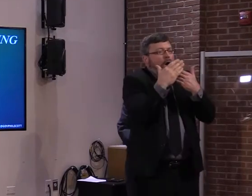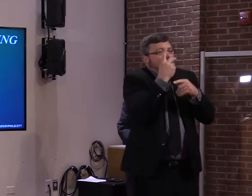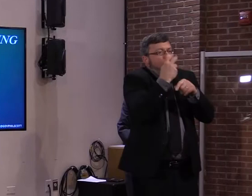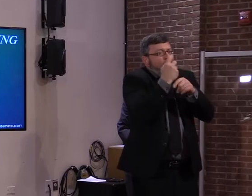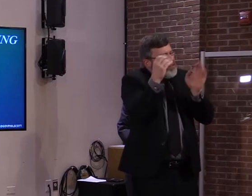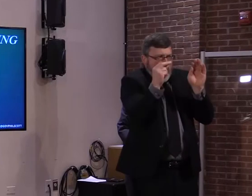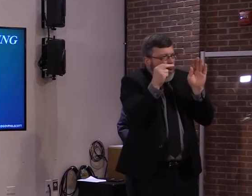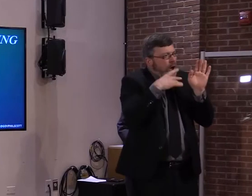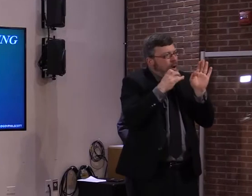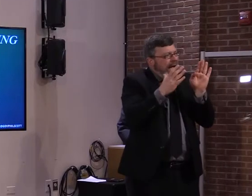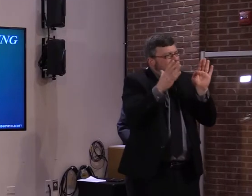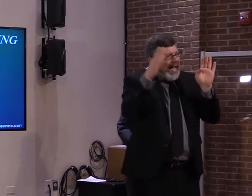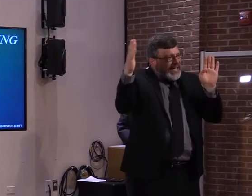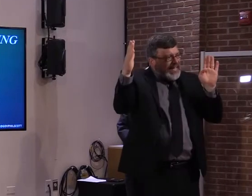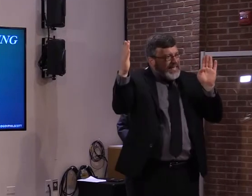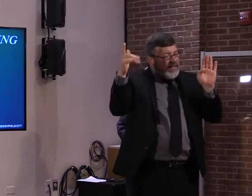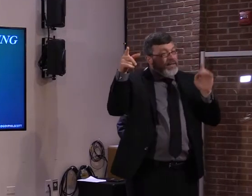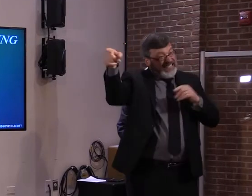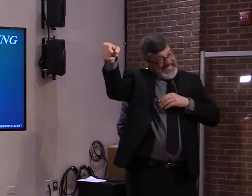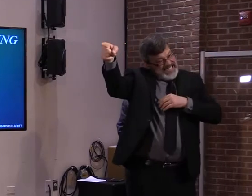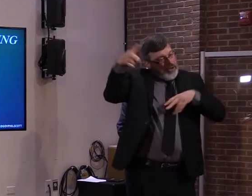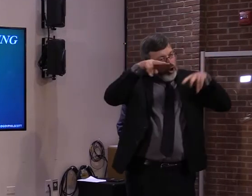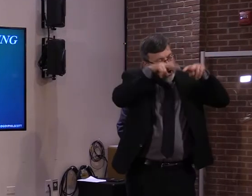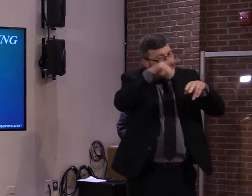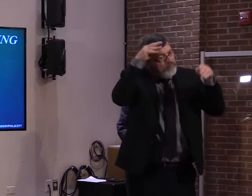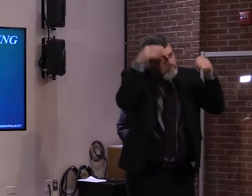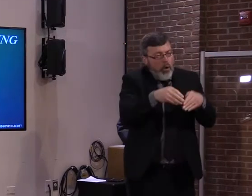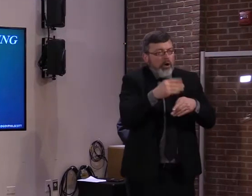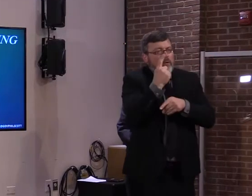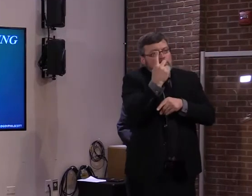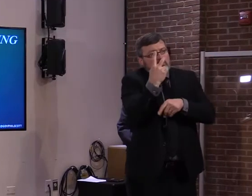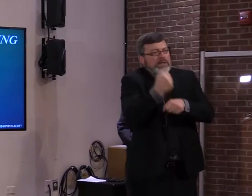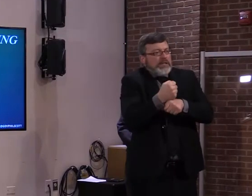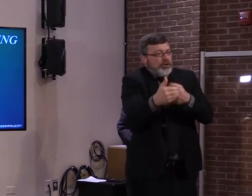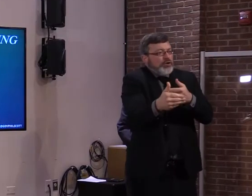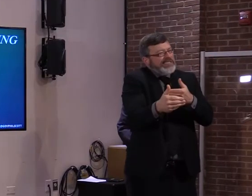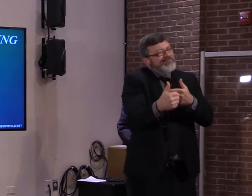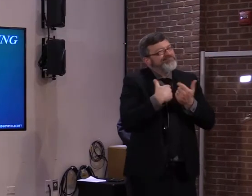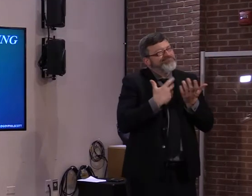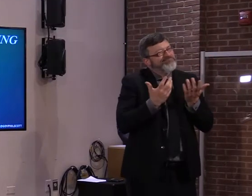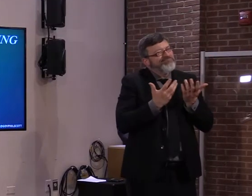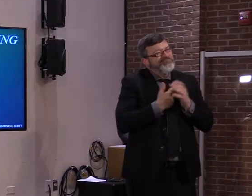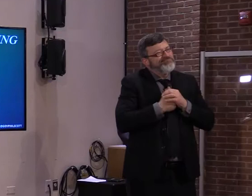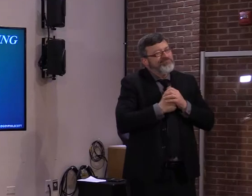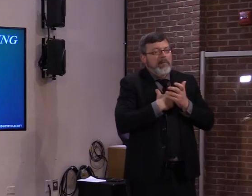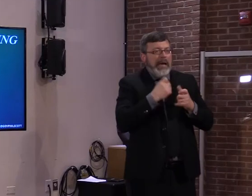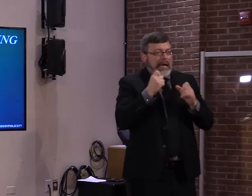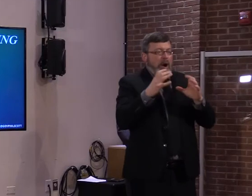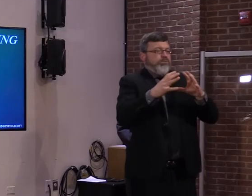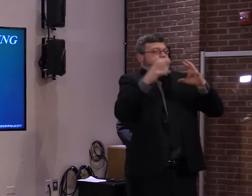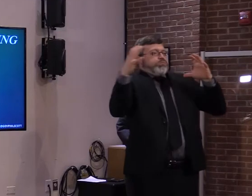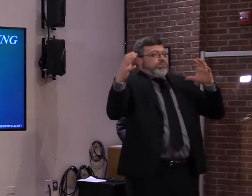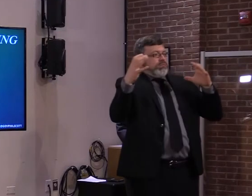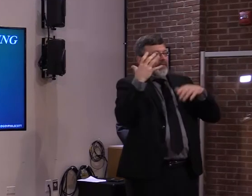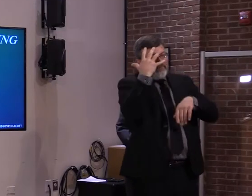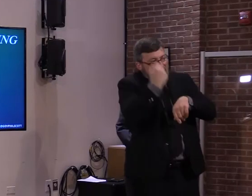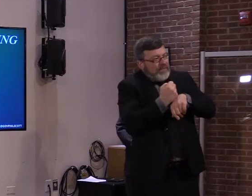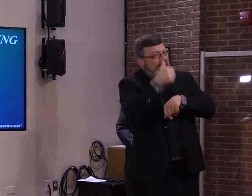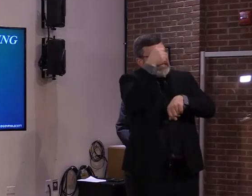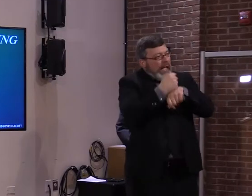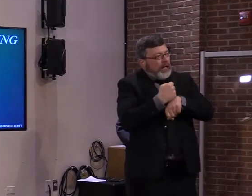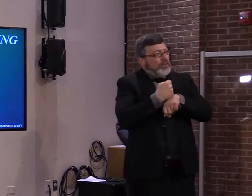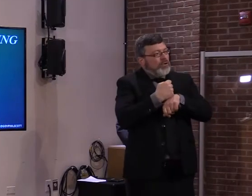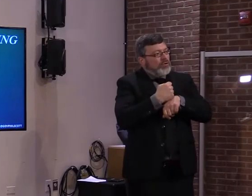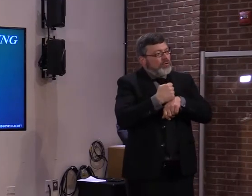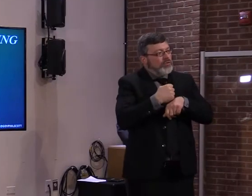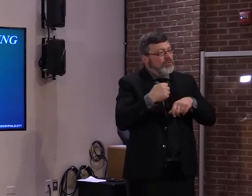we won't see, I don't believe, any substantial savings for probably a decade or two. Think about our